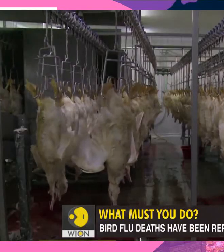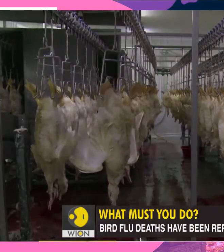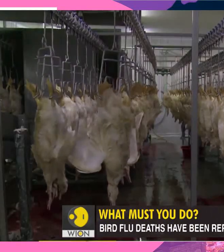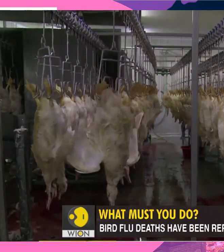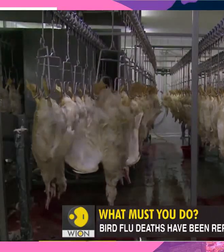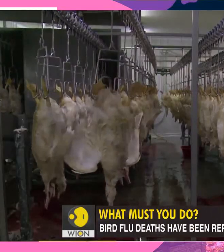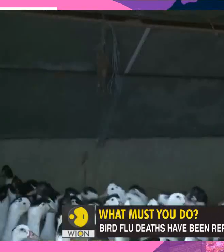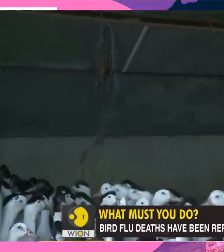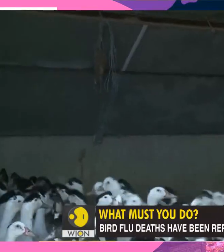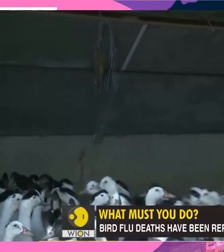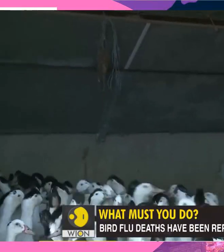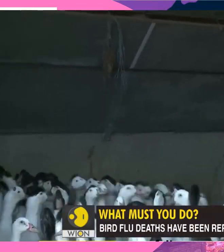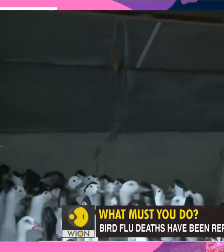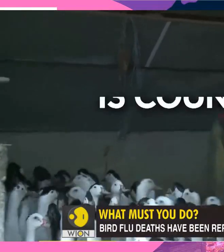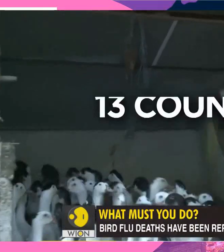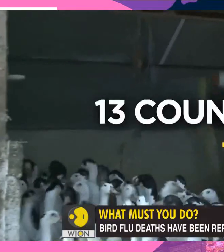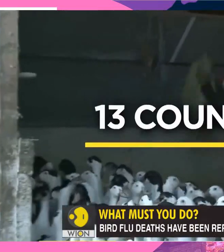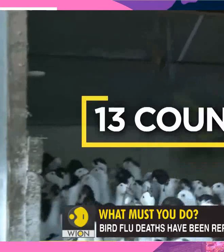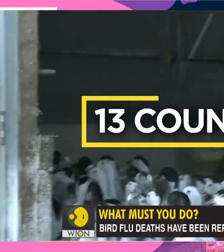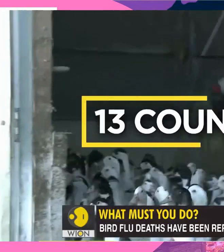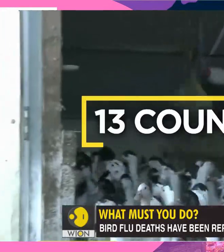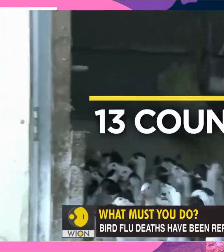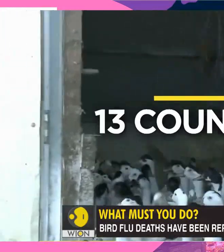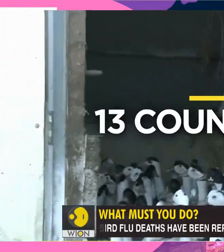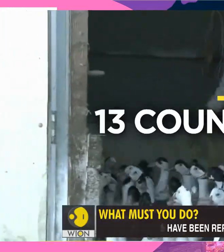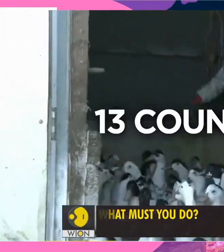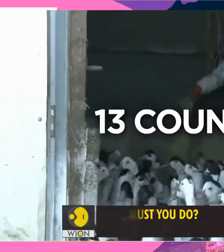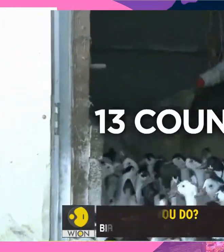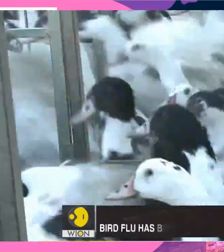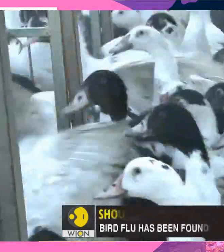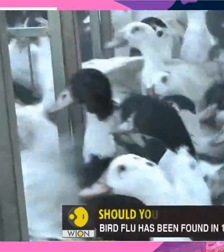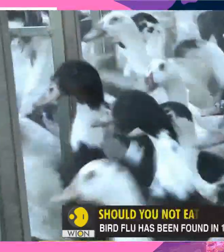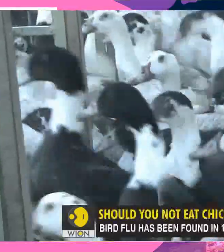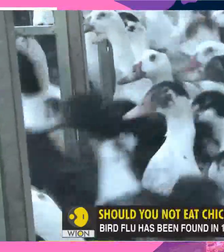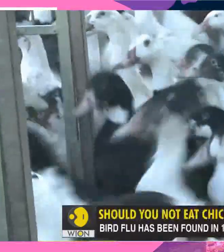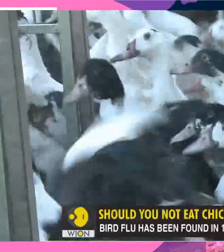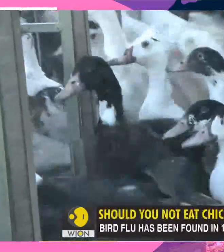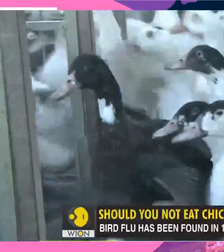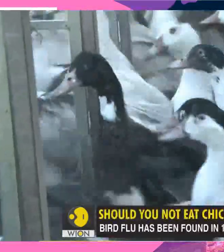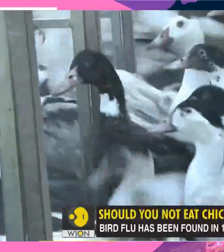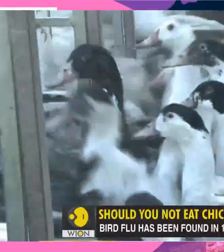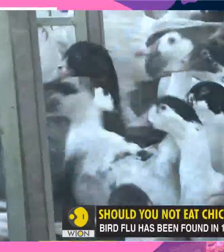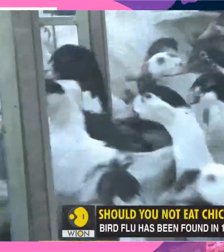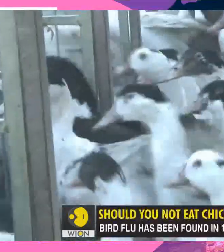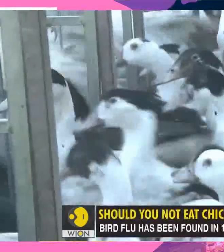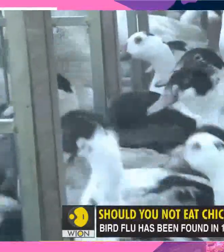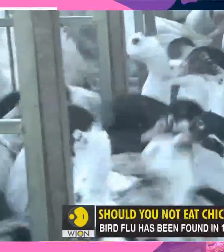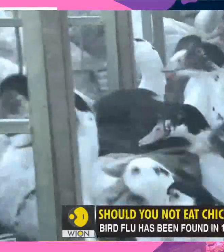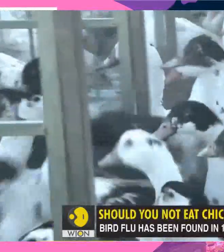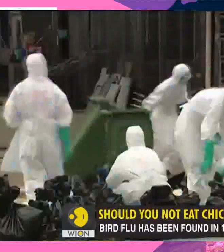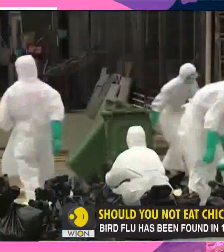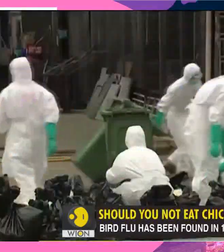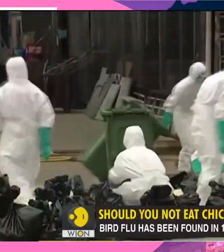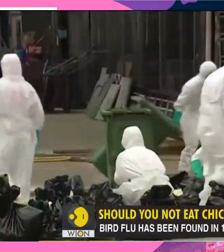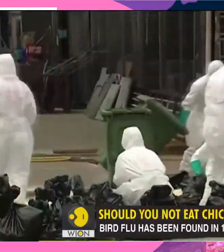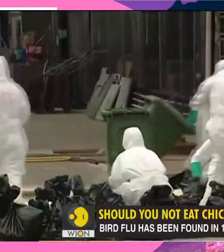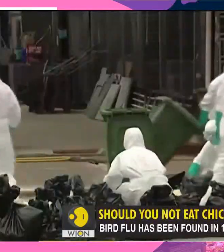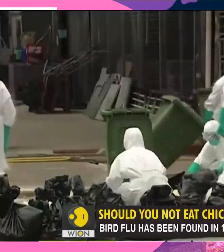outbreak? The virus has already reached over 13 countries. Winter migration puts more countries at risk, and there is an